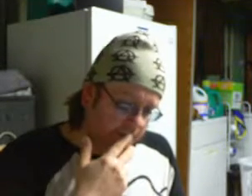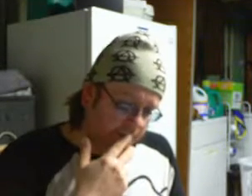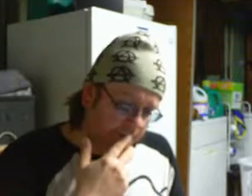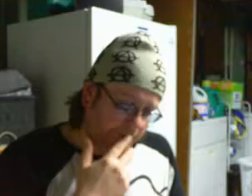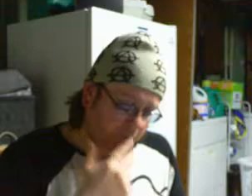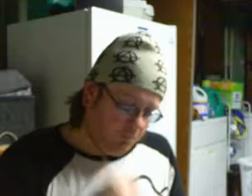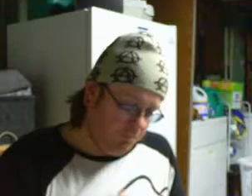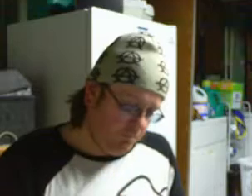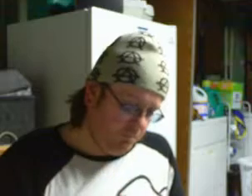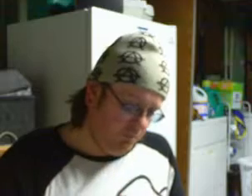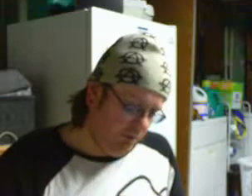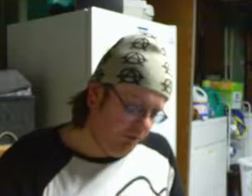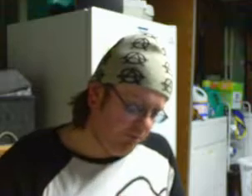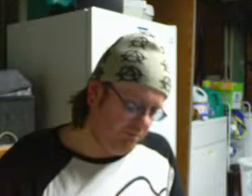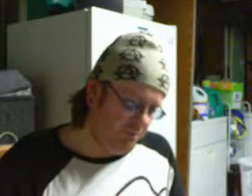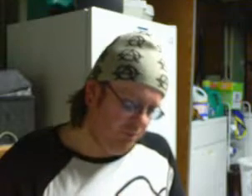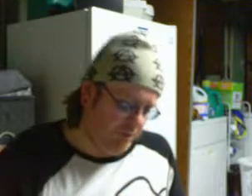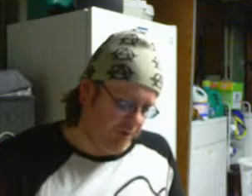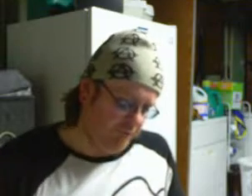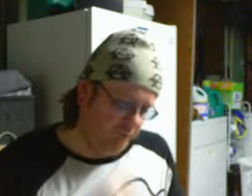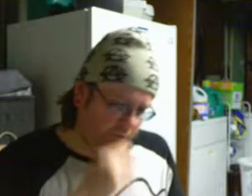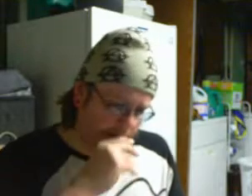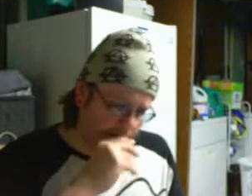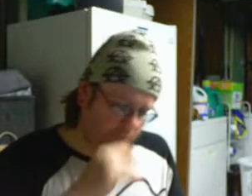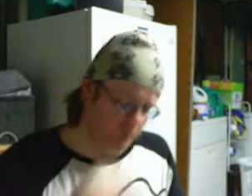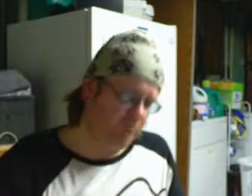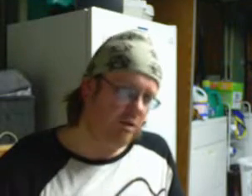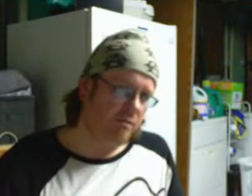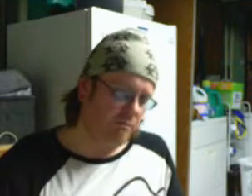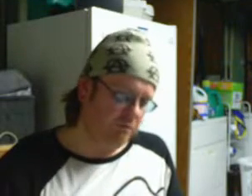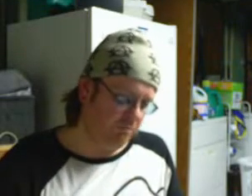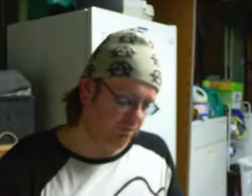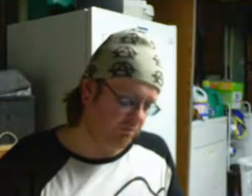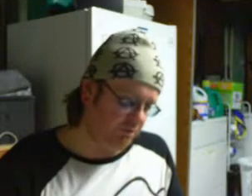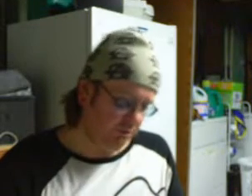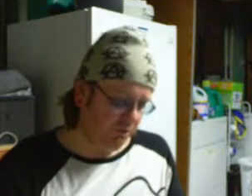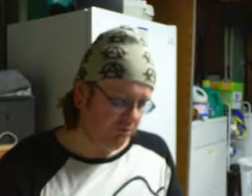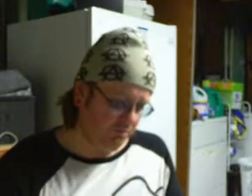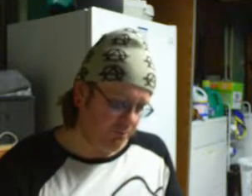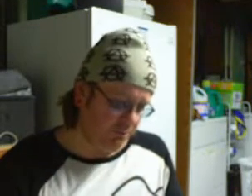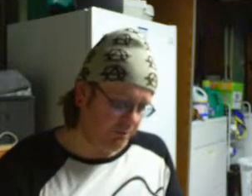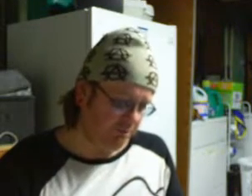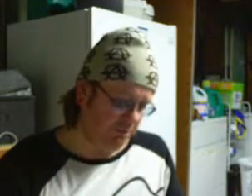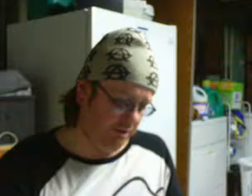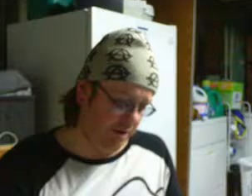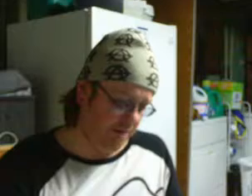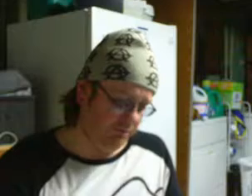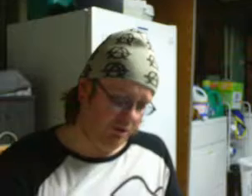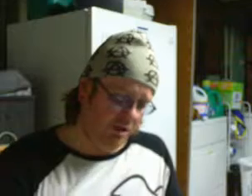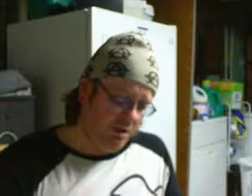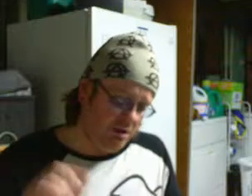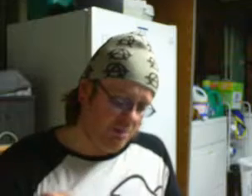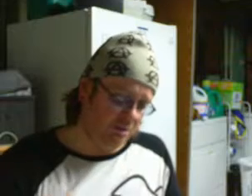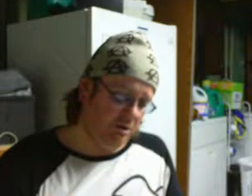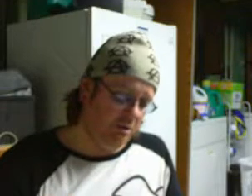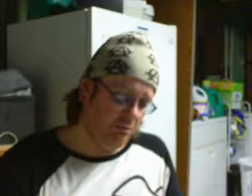And so, here's some of the things that, when Solomon first becomes king, here's some of the things that happens. Abiathar was stripped